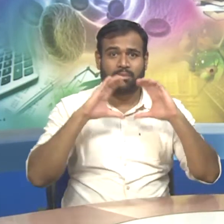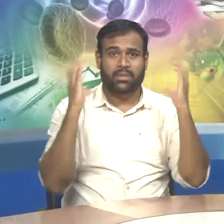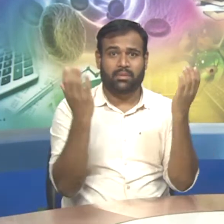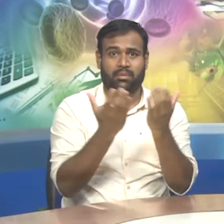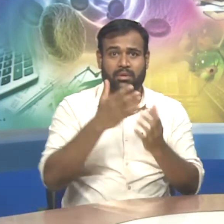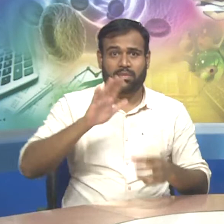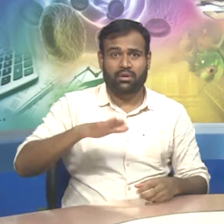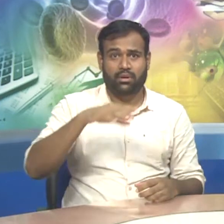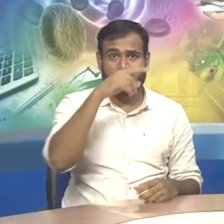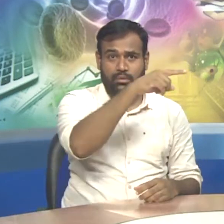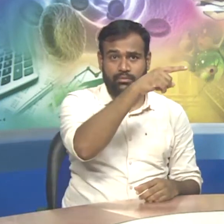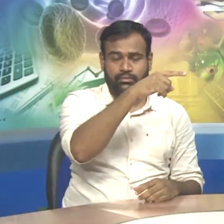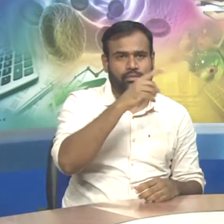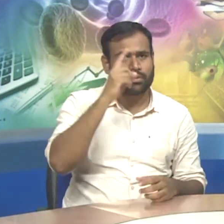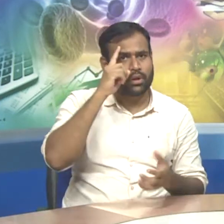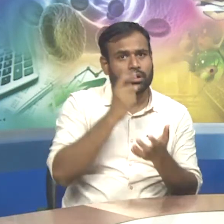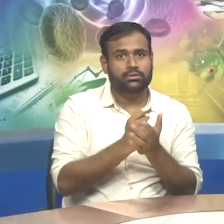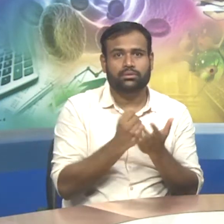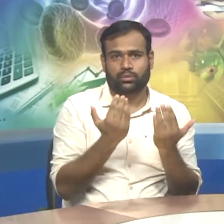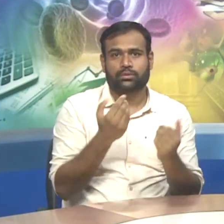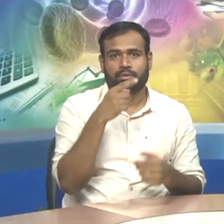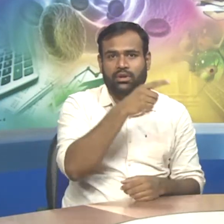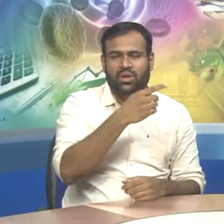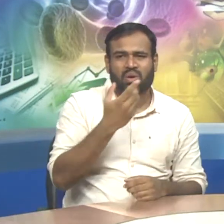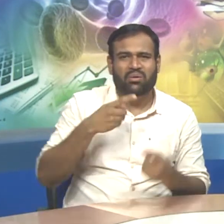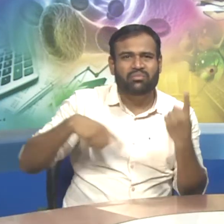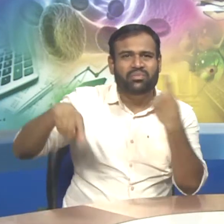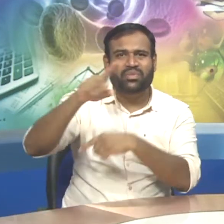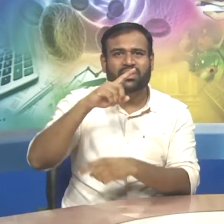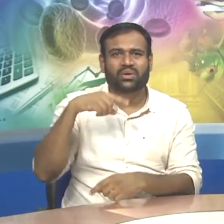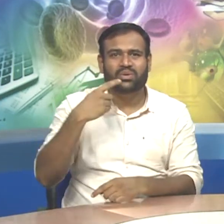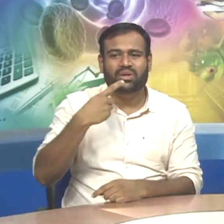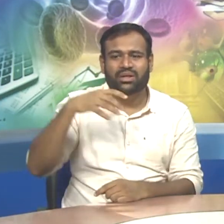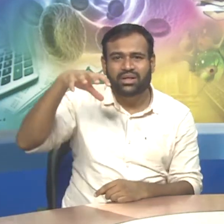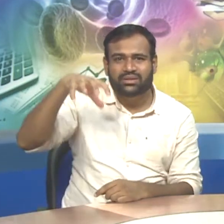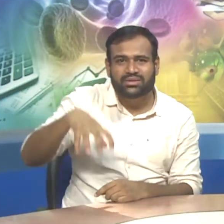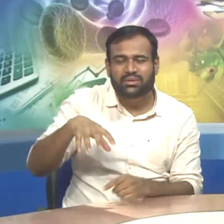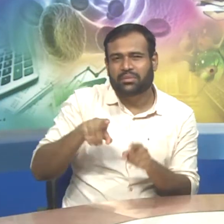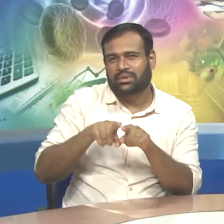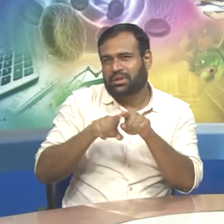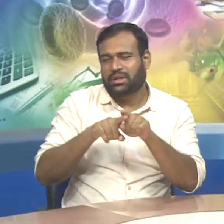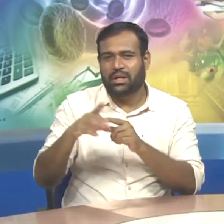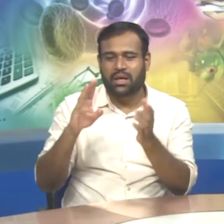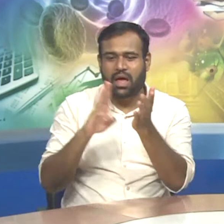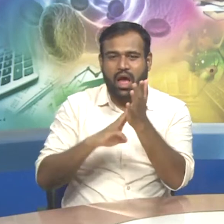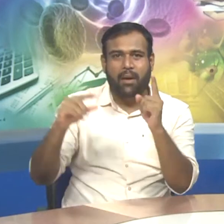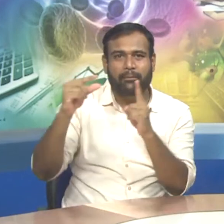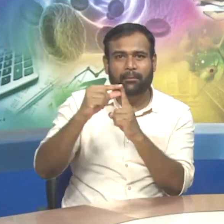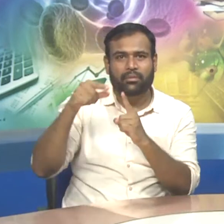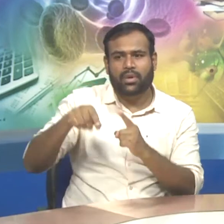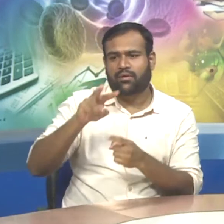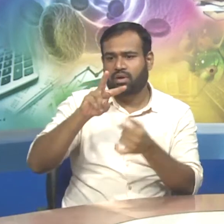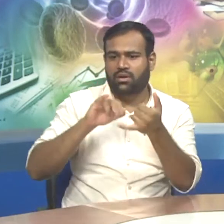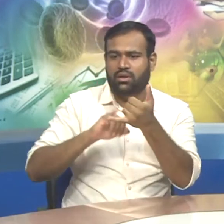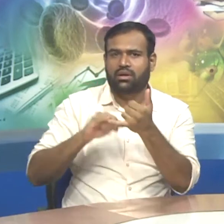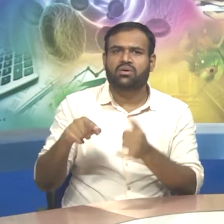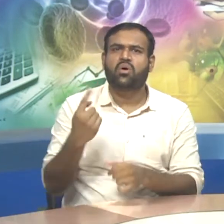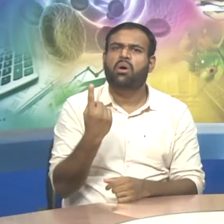The Parliament can create Vidhan Parishad if the Vidhan Sabha passes a resolution to